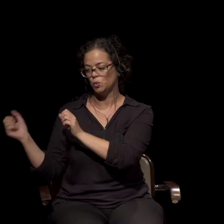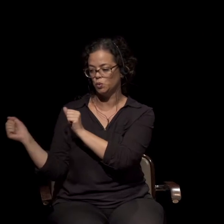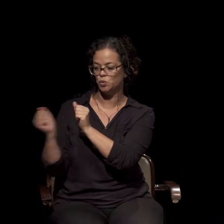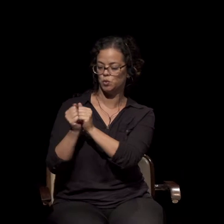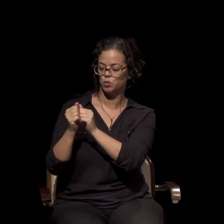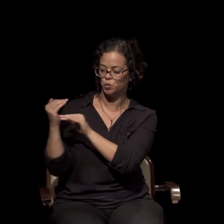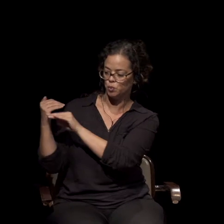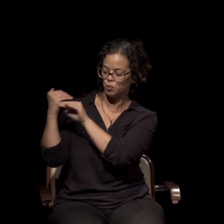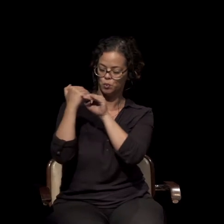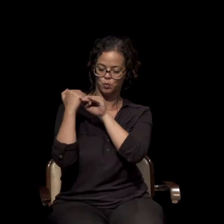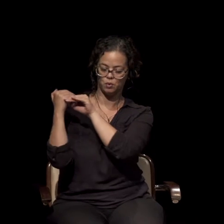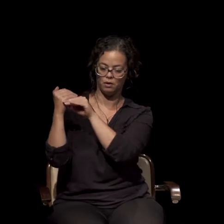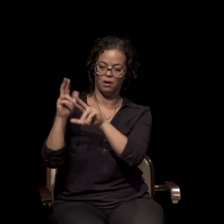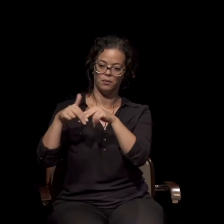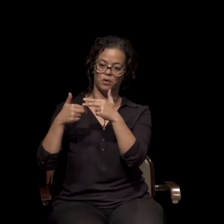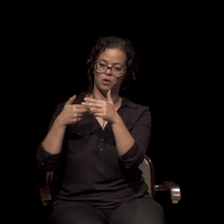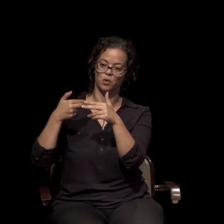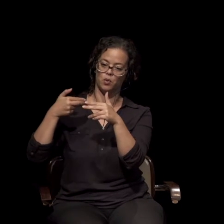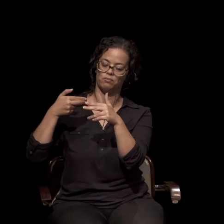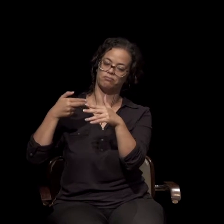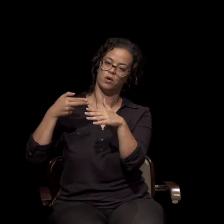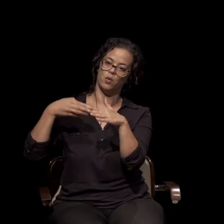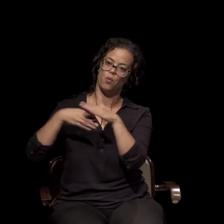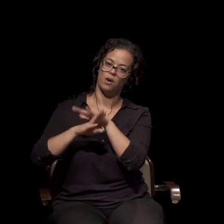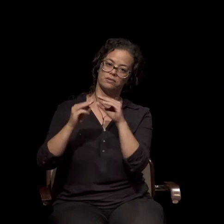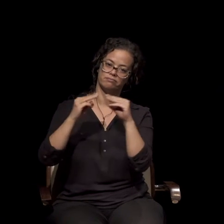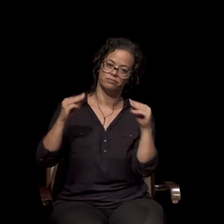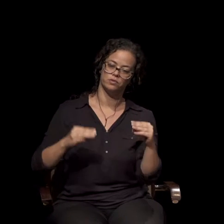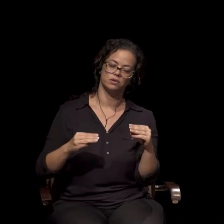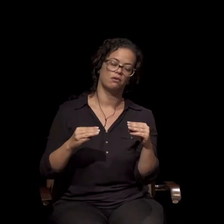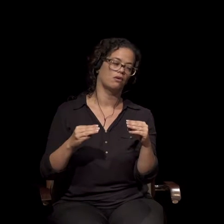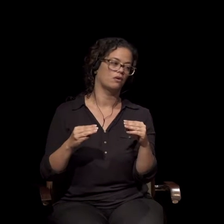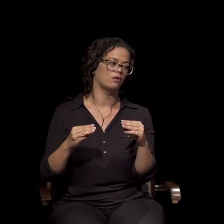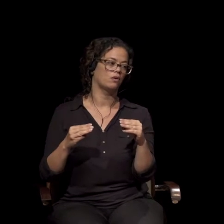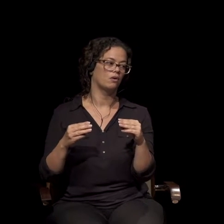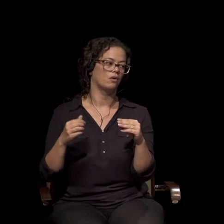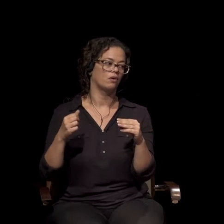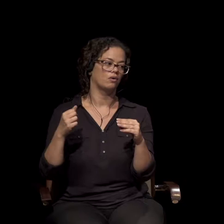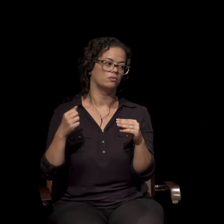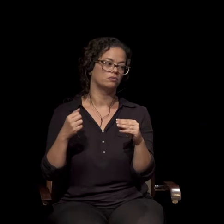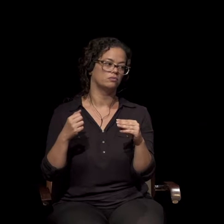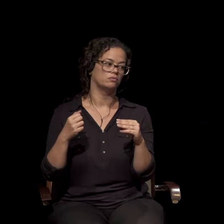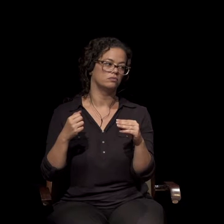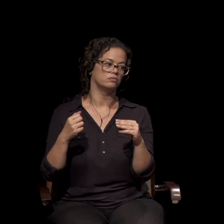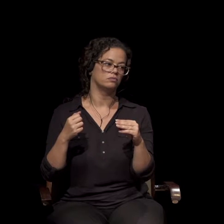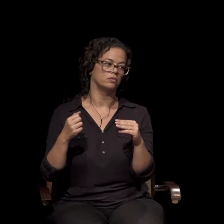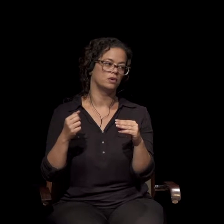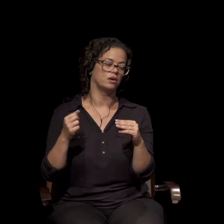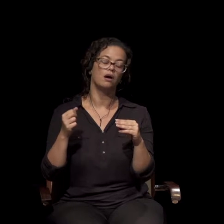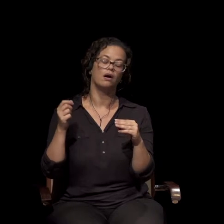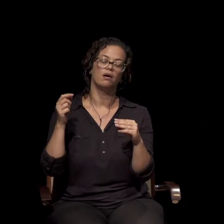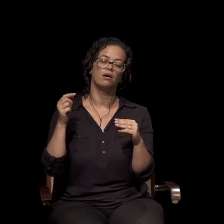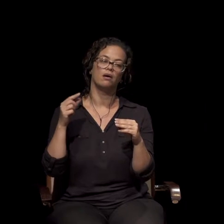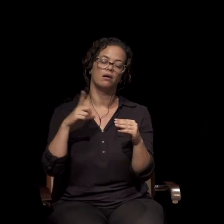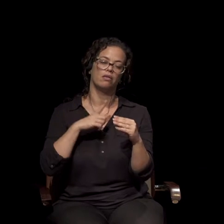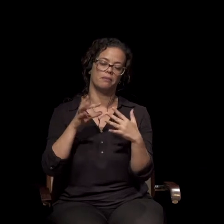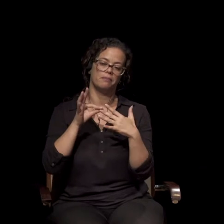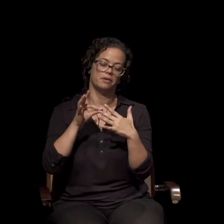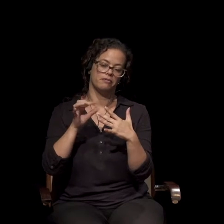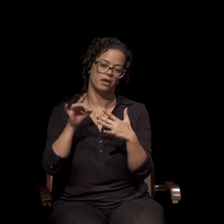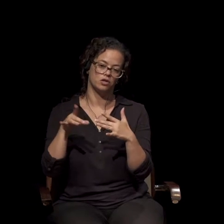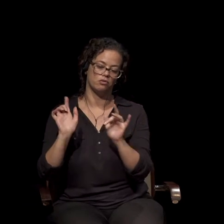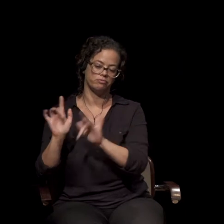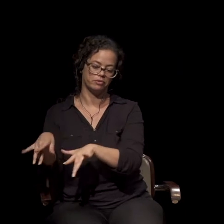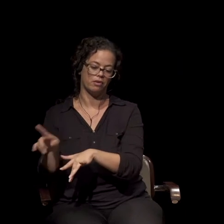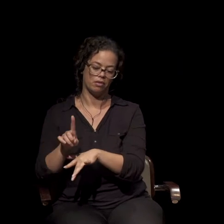privilege. But the difficult question is another one. How can we create the situation in which children can